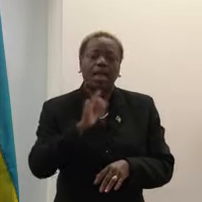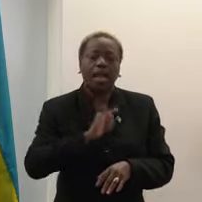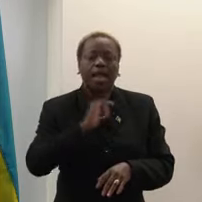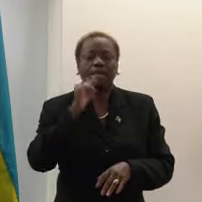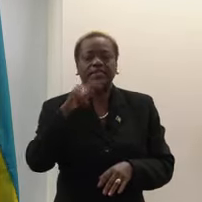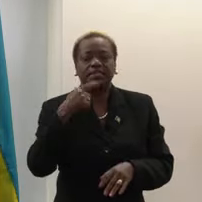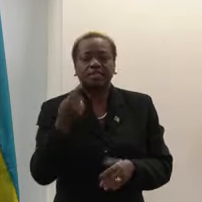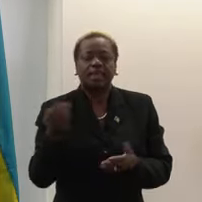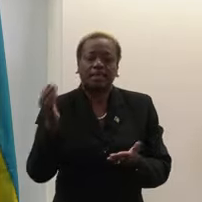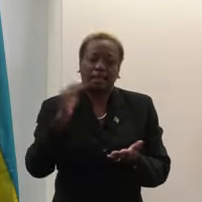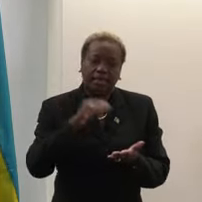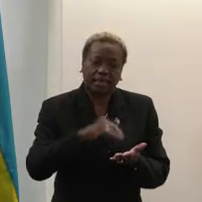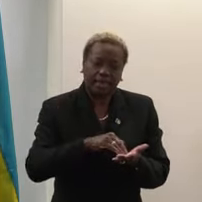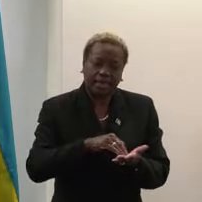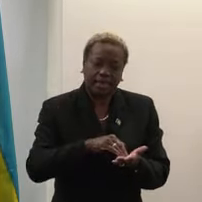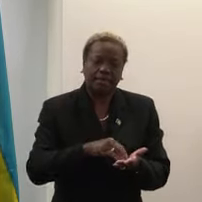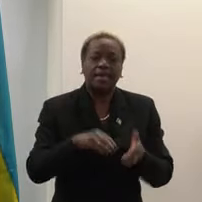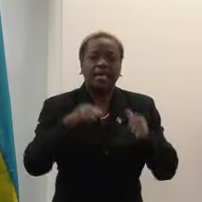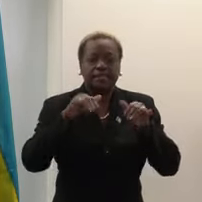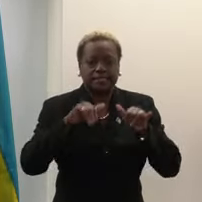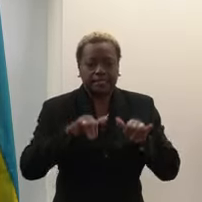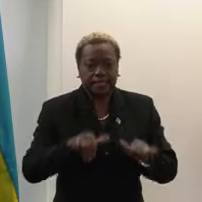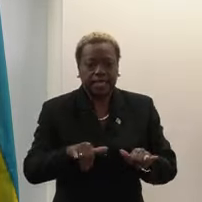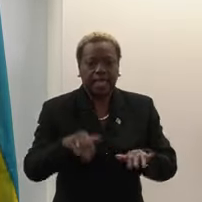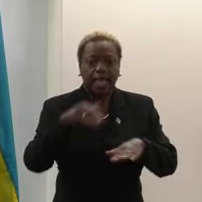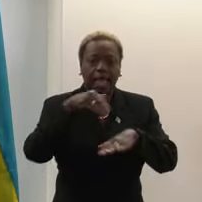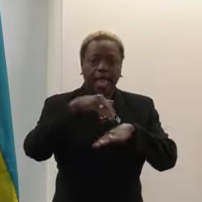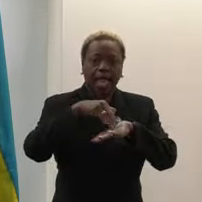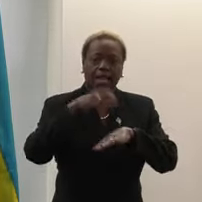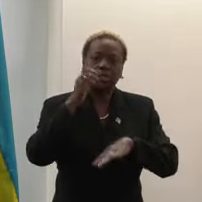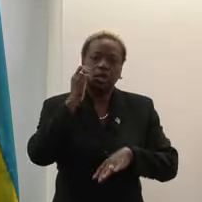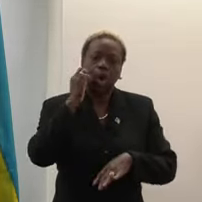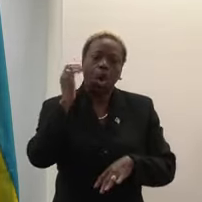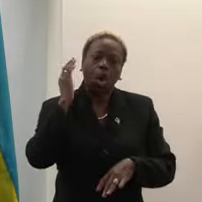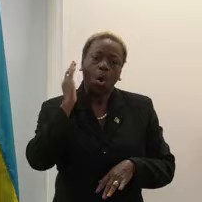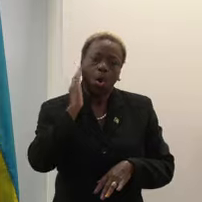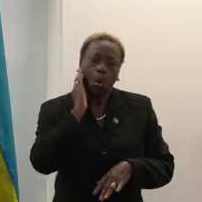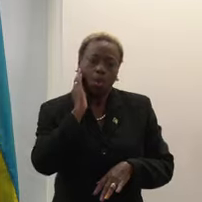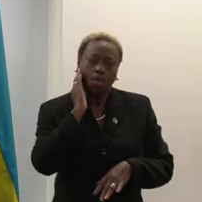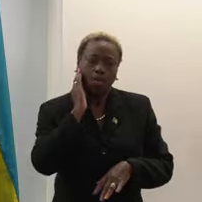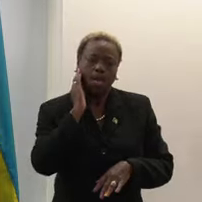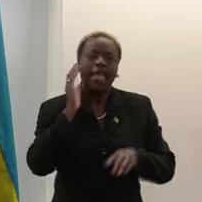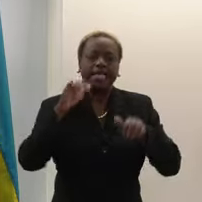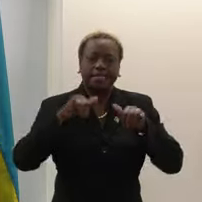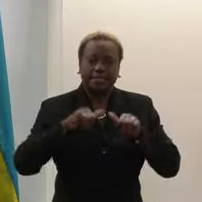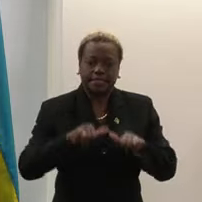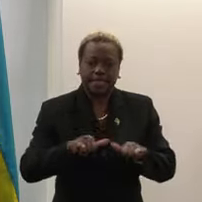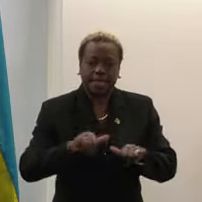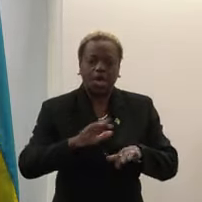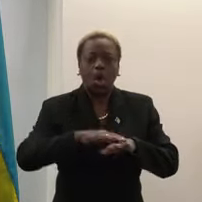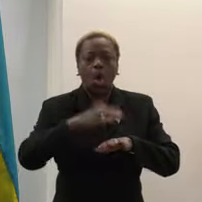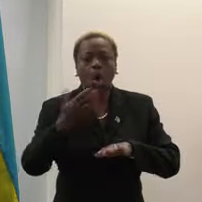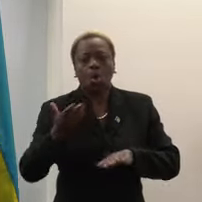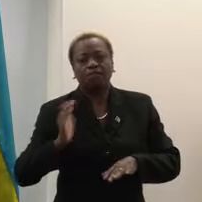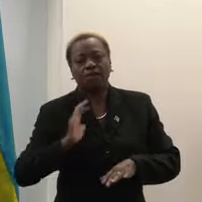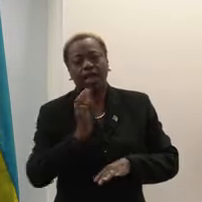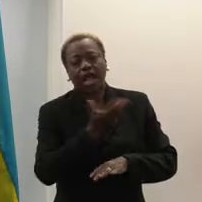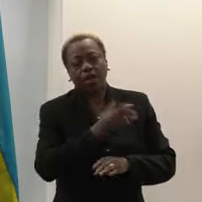again, stay at home. Stay off our